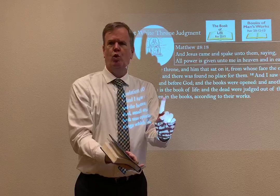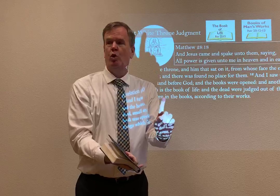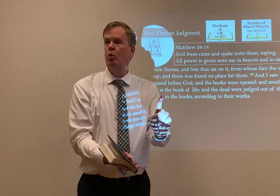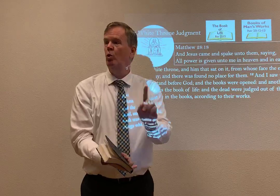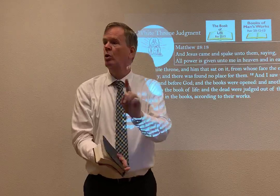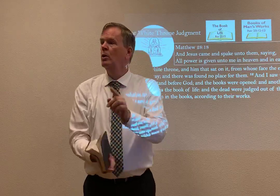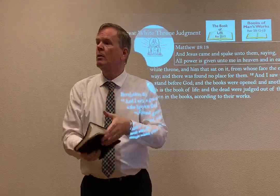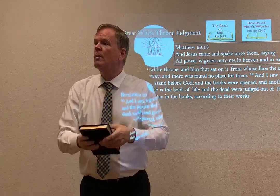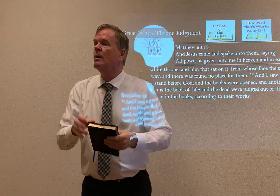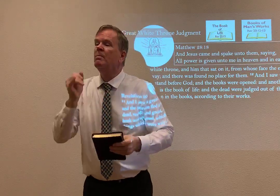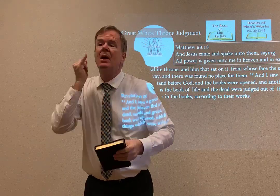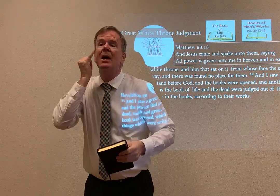Must be born again is...